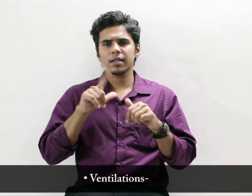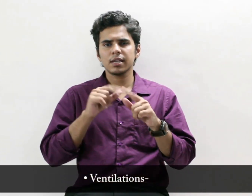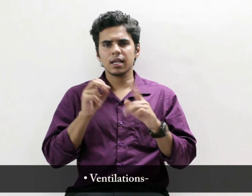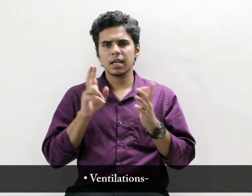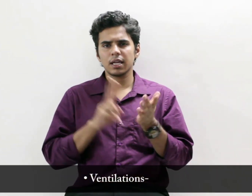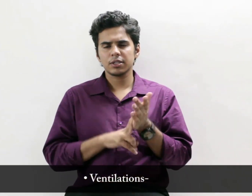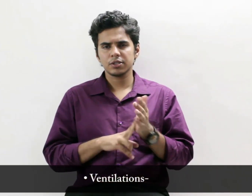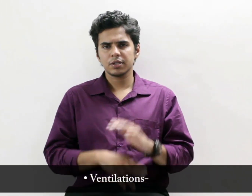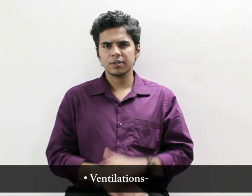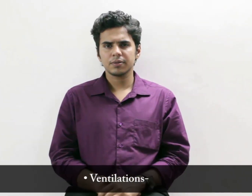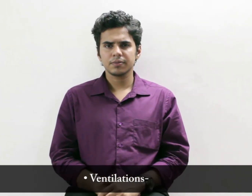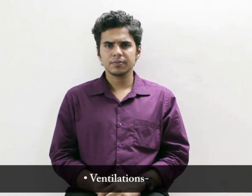Ventilations.